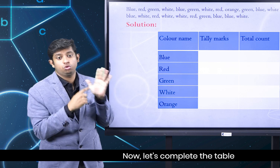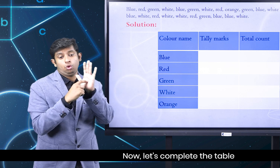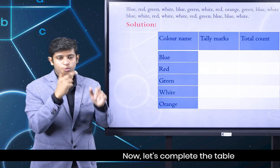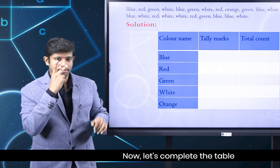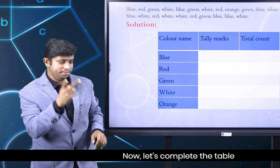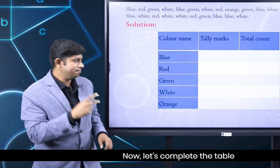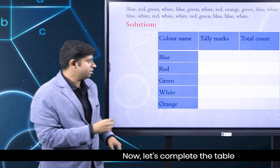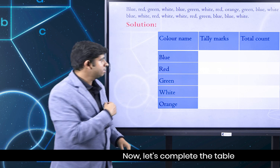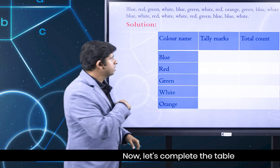table.